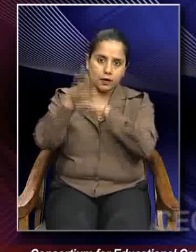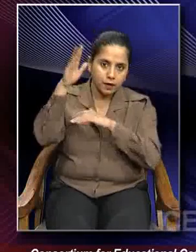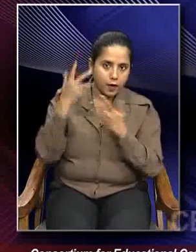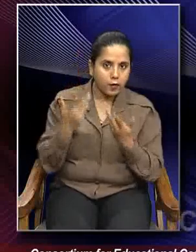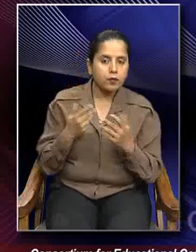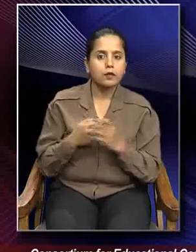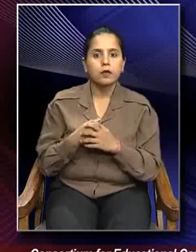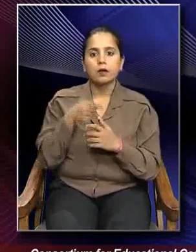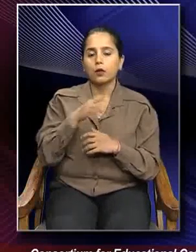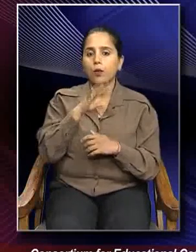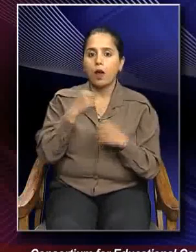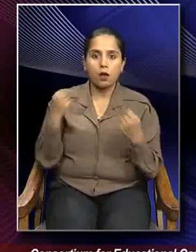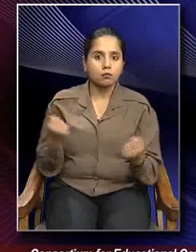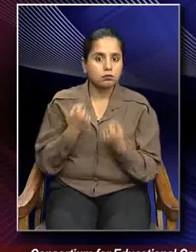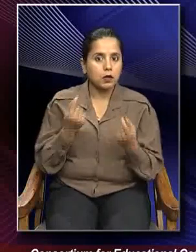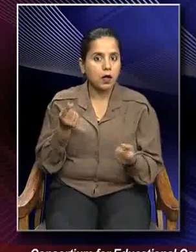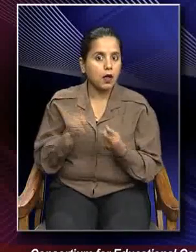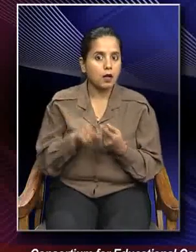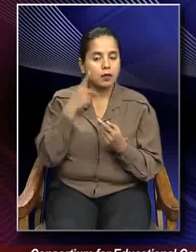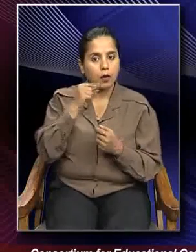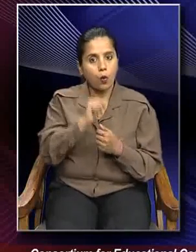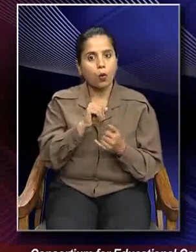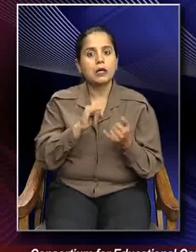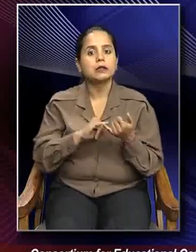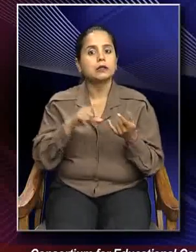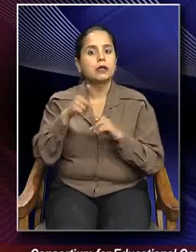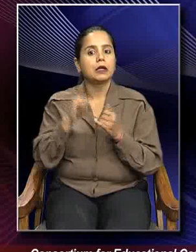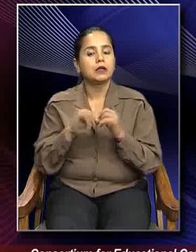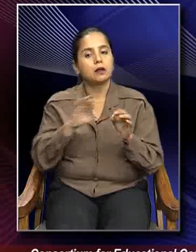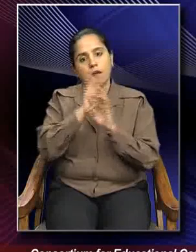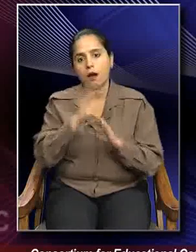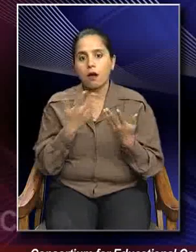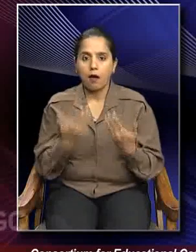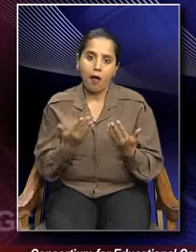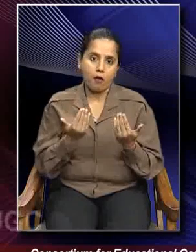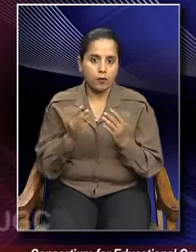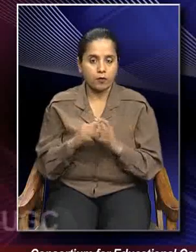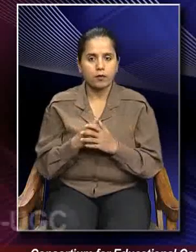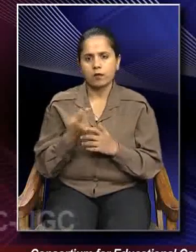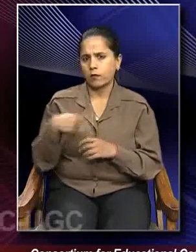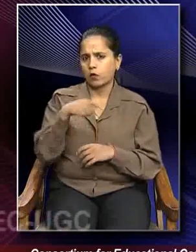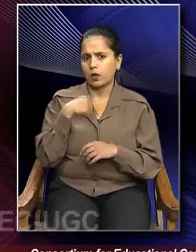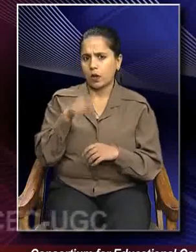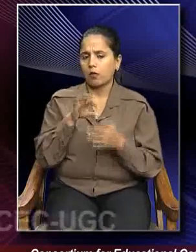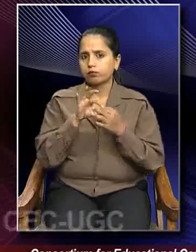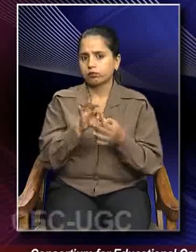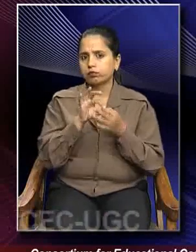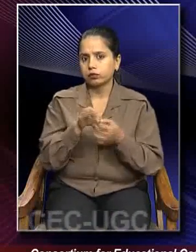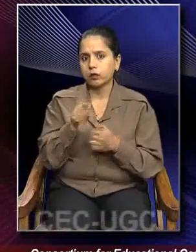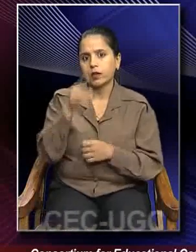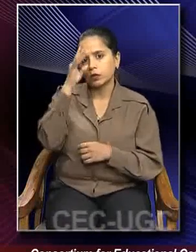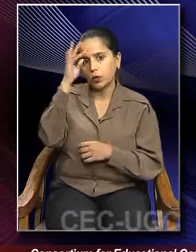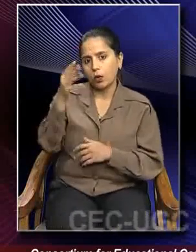when the action has ceased. So we can relate here the theory